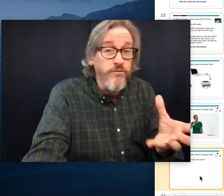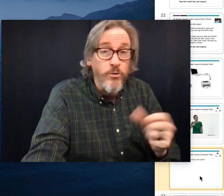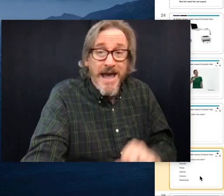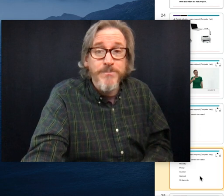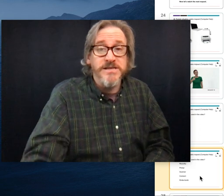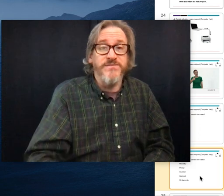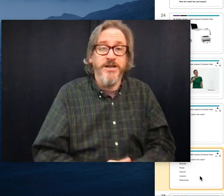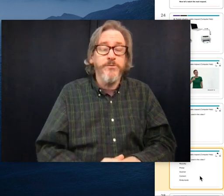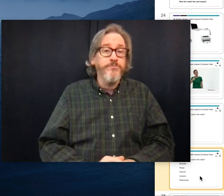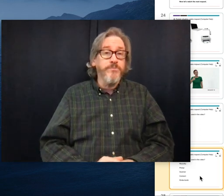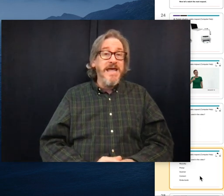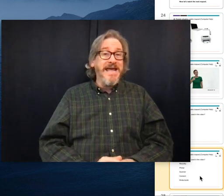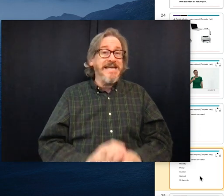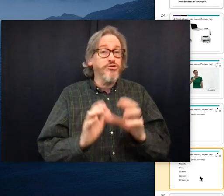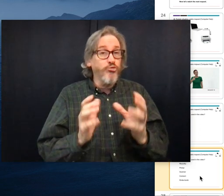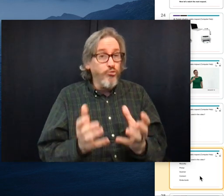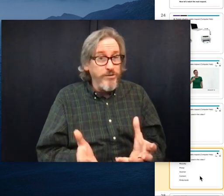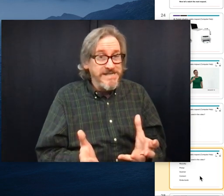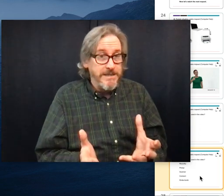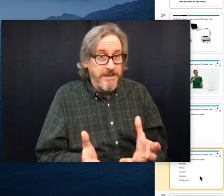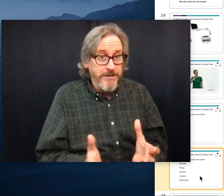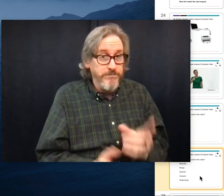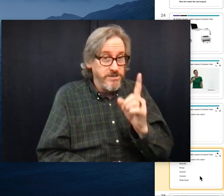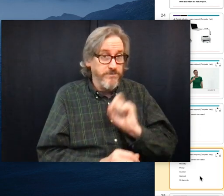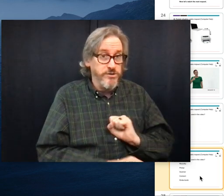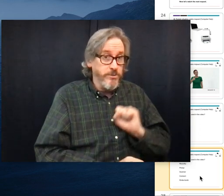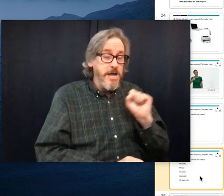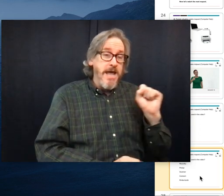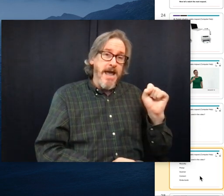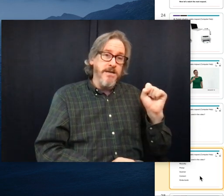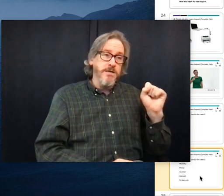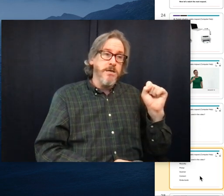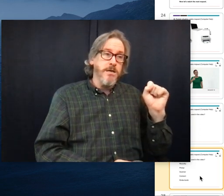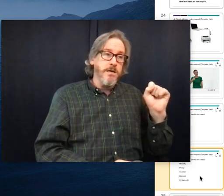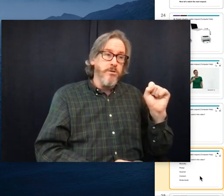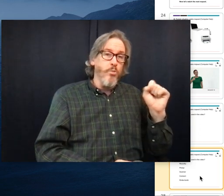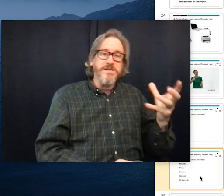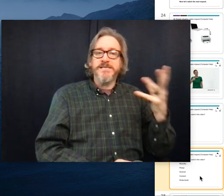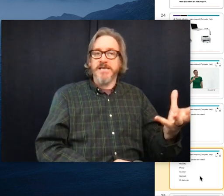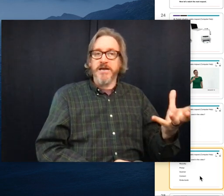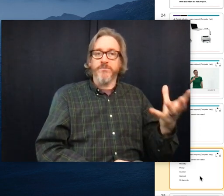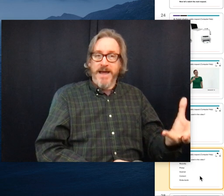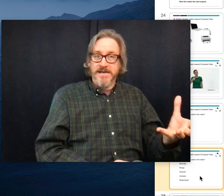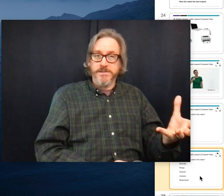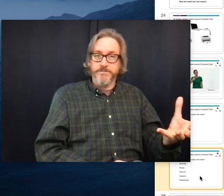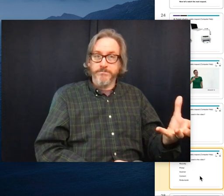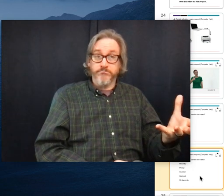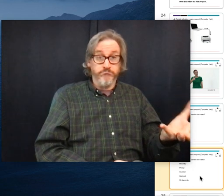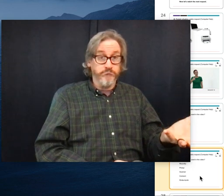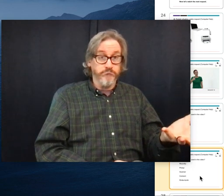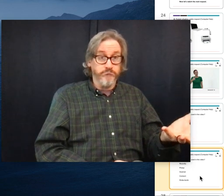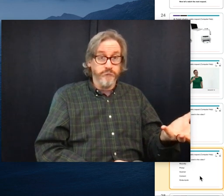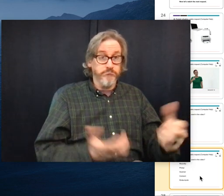The new vocab in this video is recently, is the first one. And what's the sign for past?